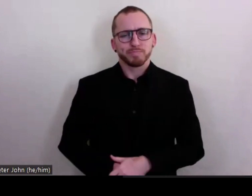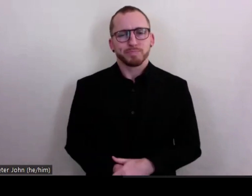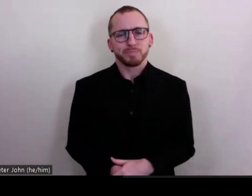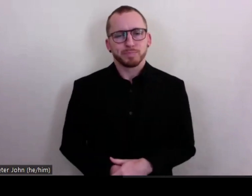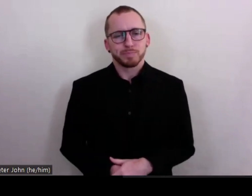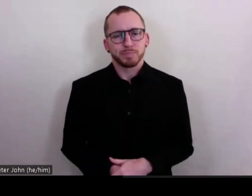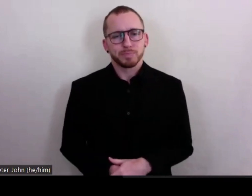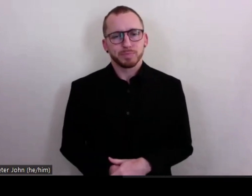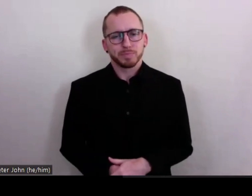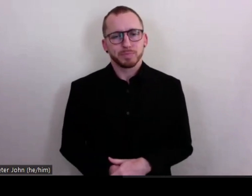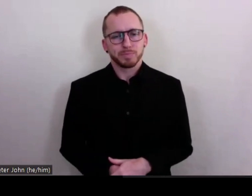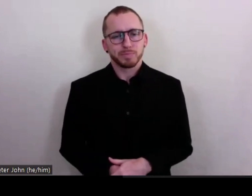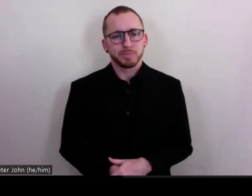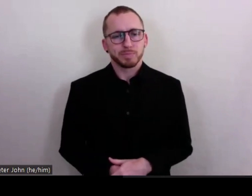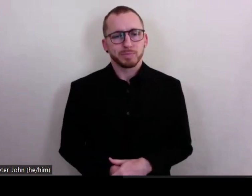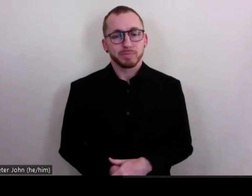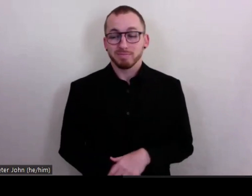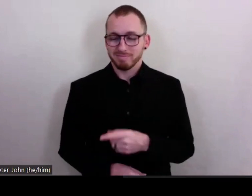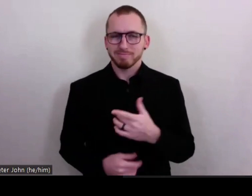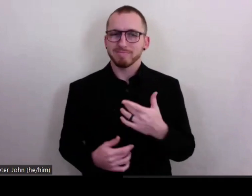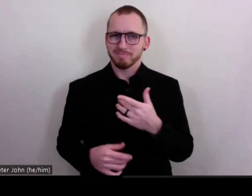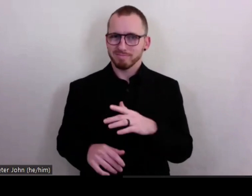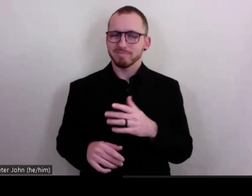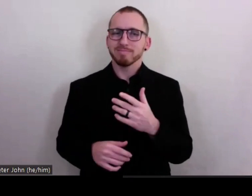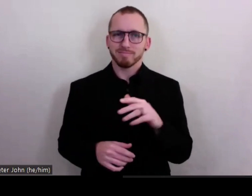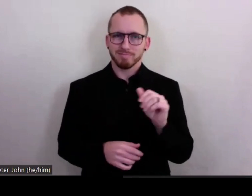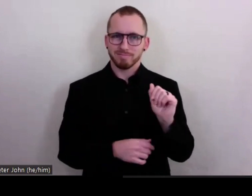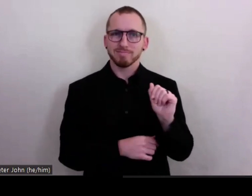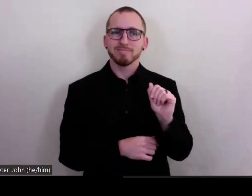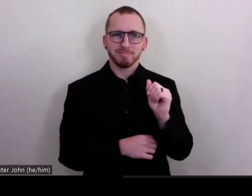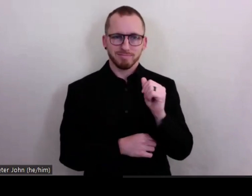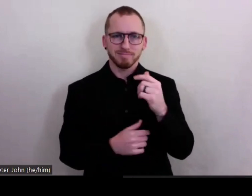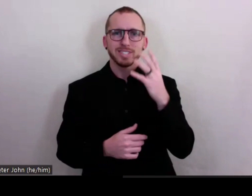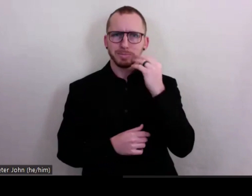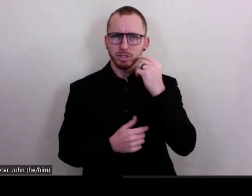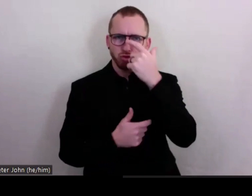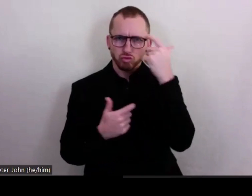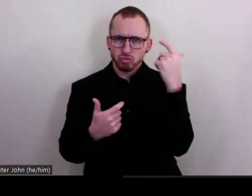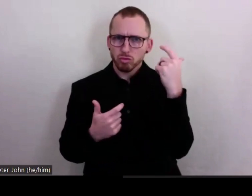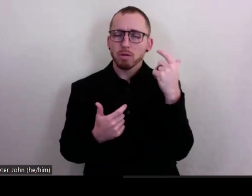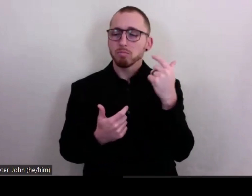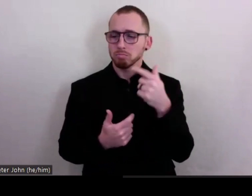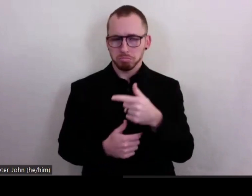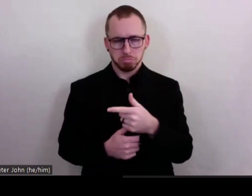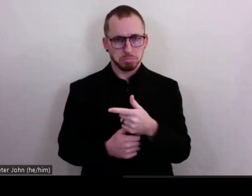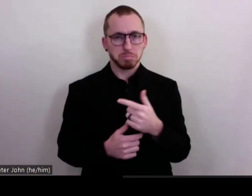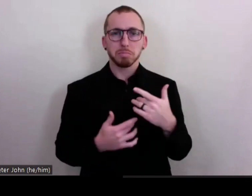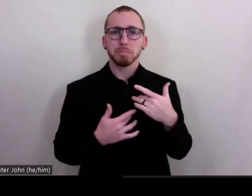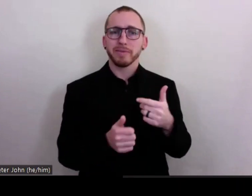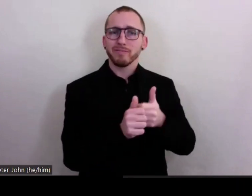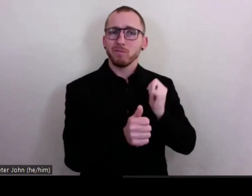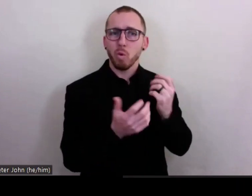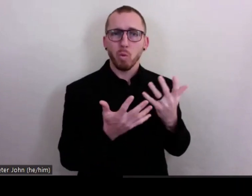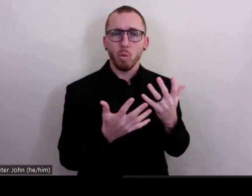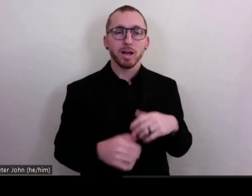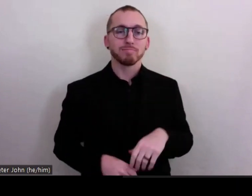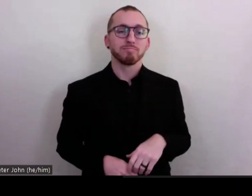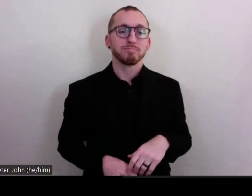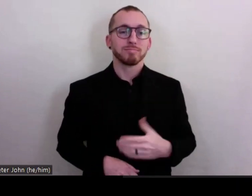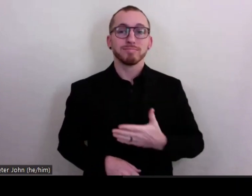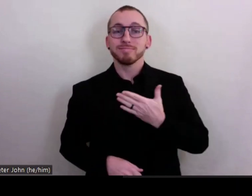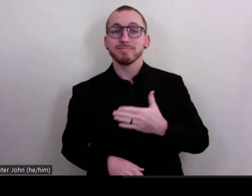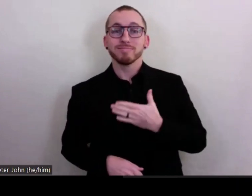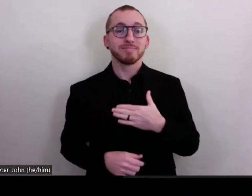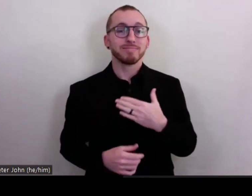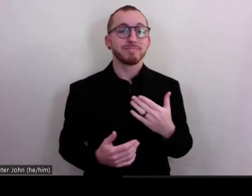And so one of the things that happens a lot with kids who've experienced trauma, or kids or adolescents who've experienced trauma, is they've learned